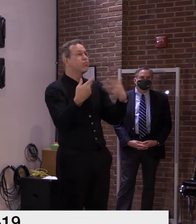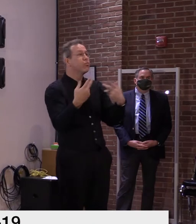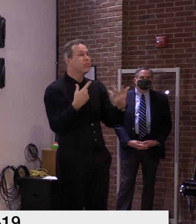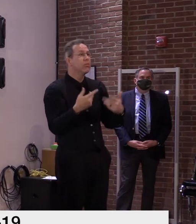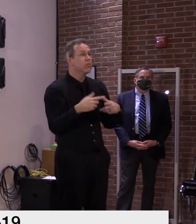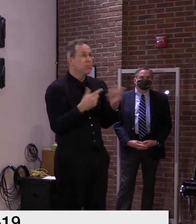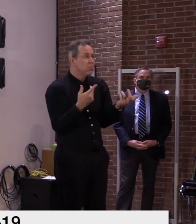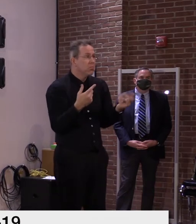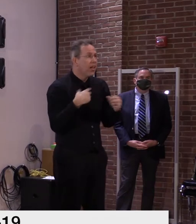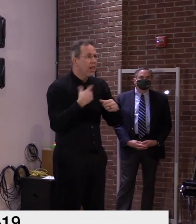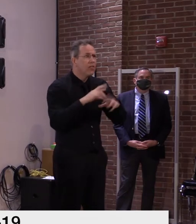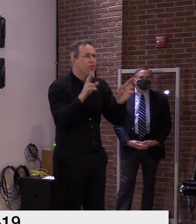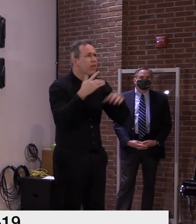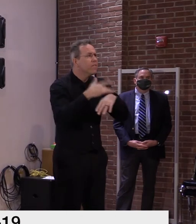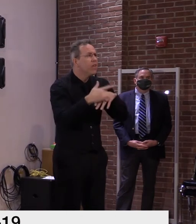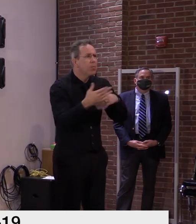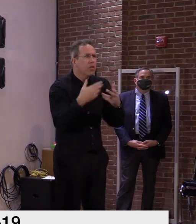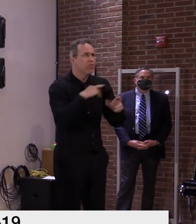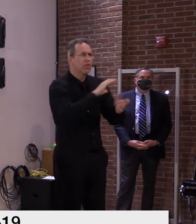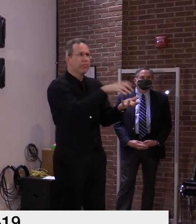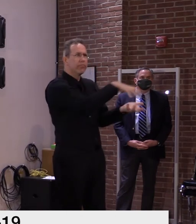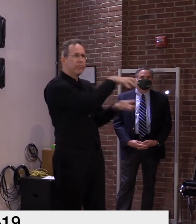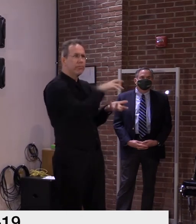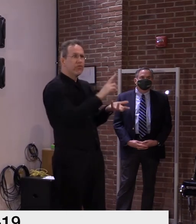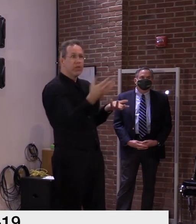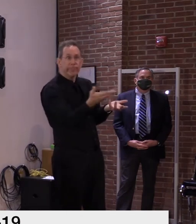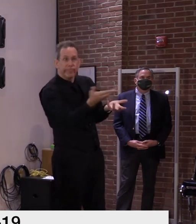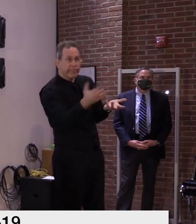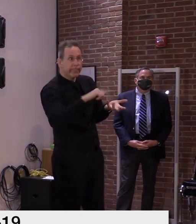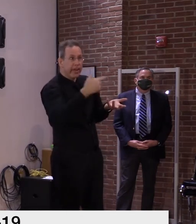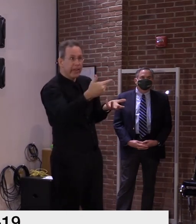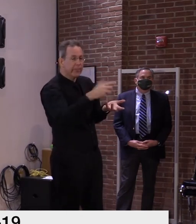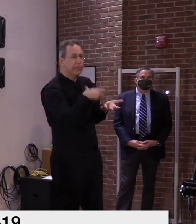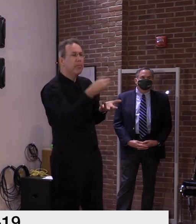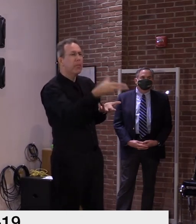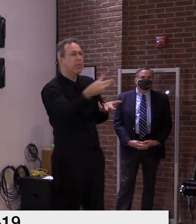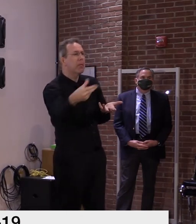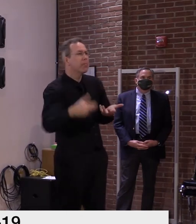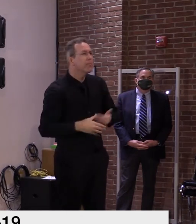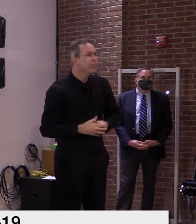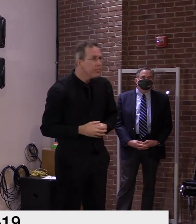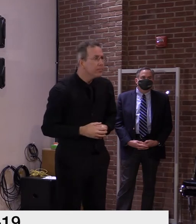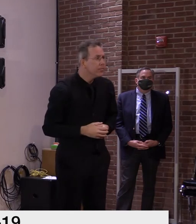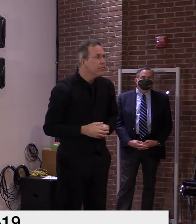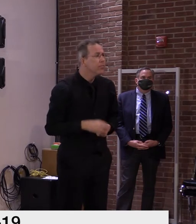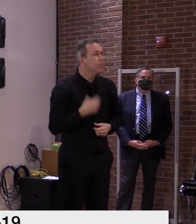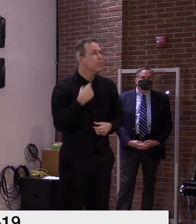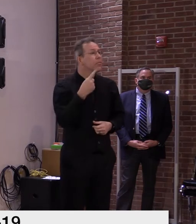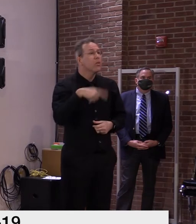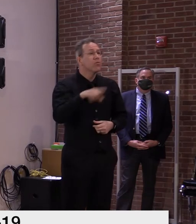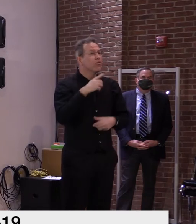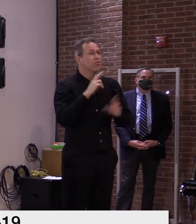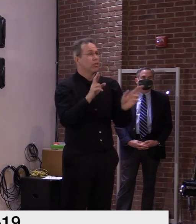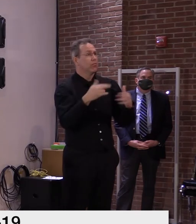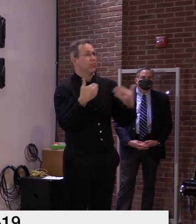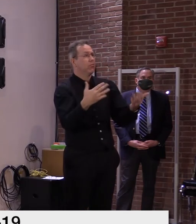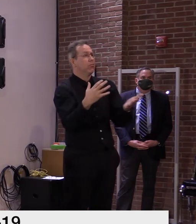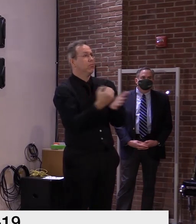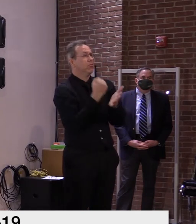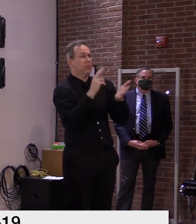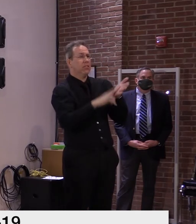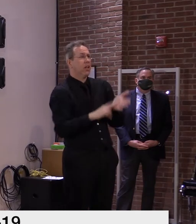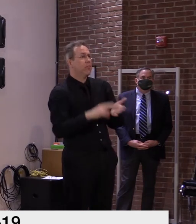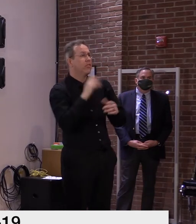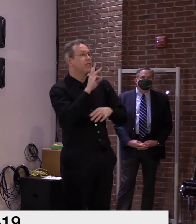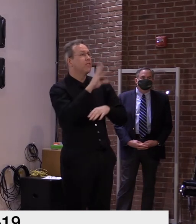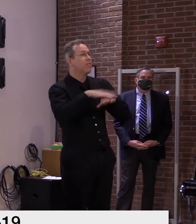for everyone that is in those age groups. And again, you know, the thing